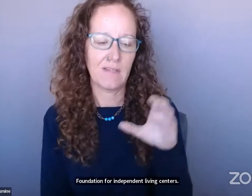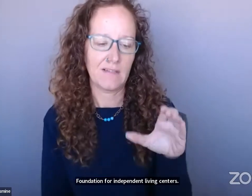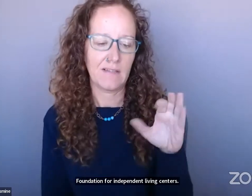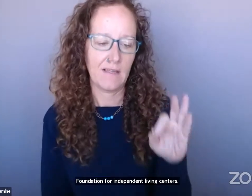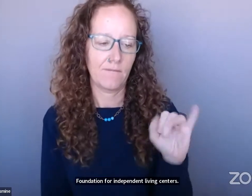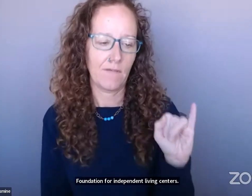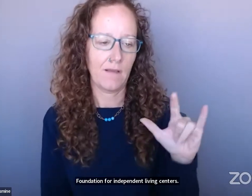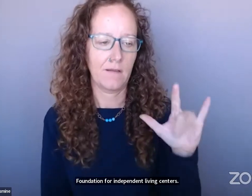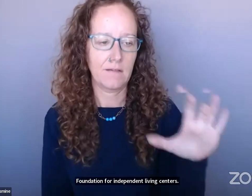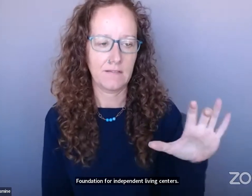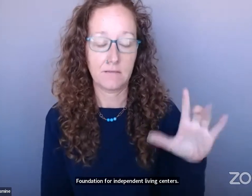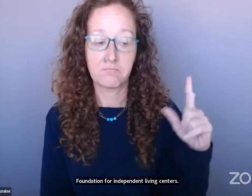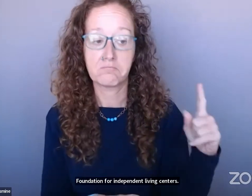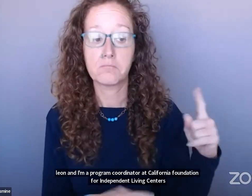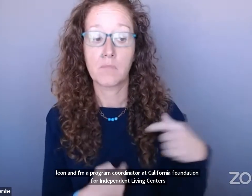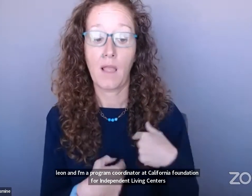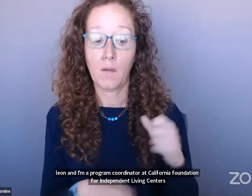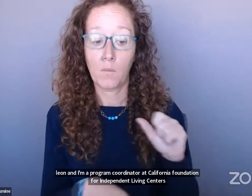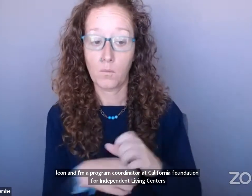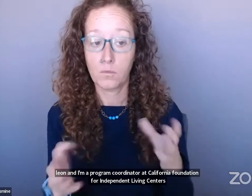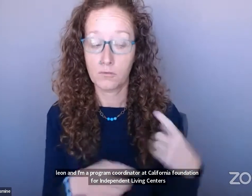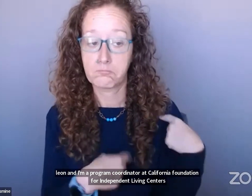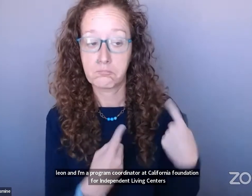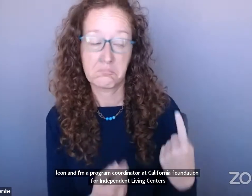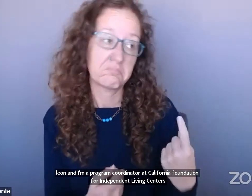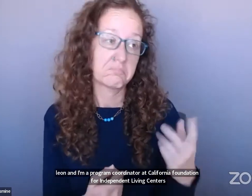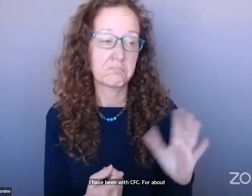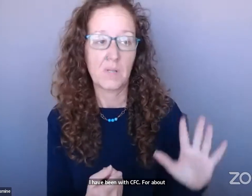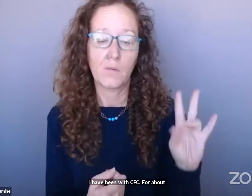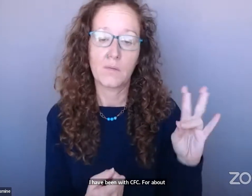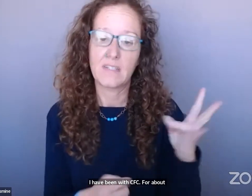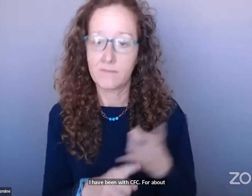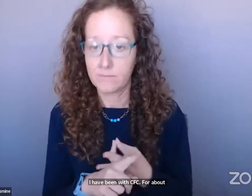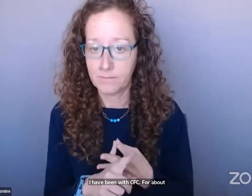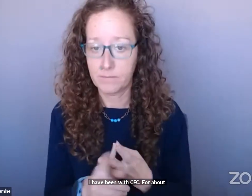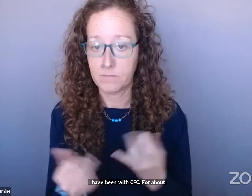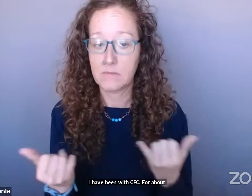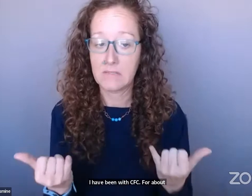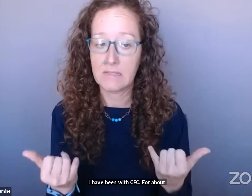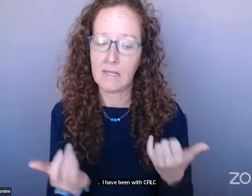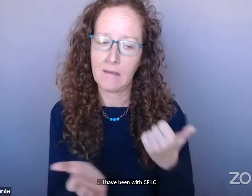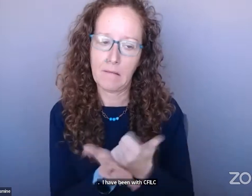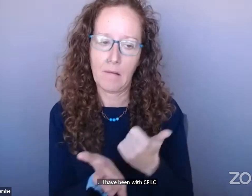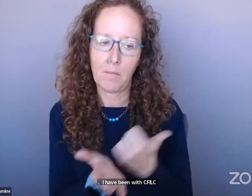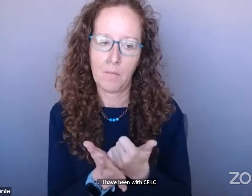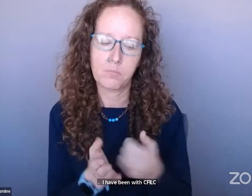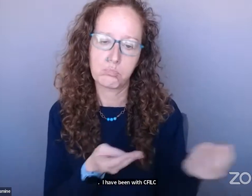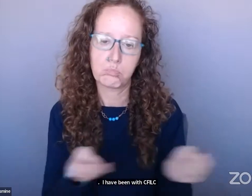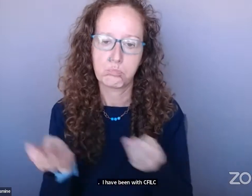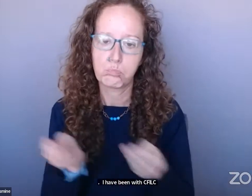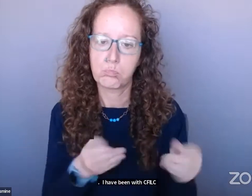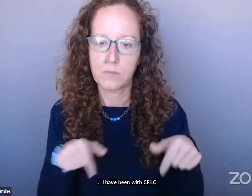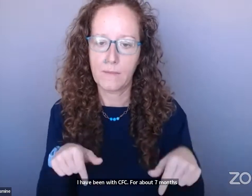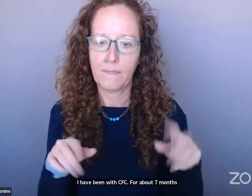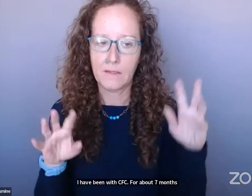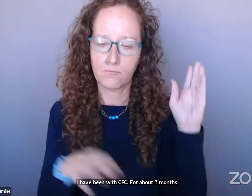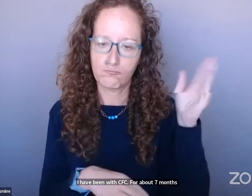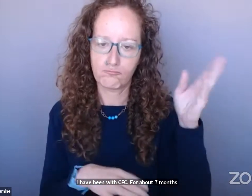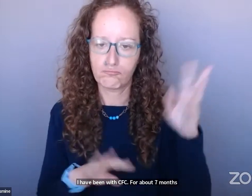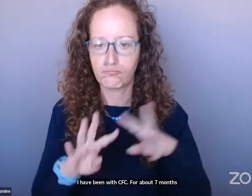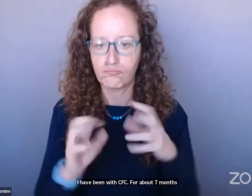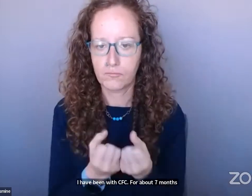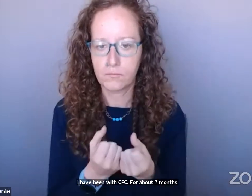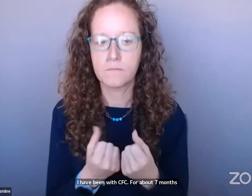about 7 months now, and I will be helping moderate today's webinar. For accessibility purposes, I will